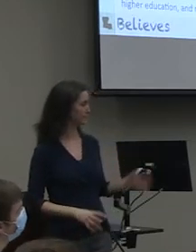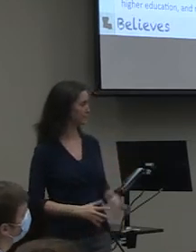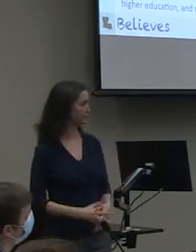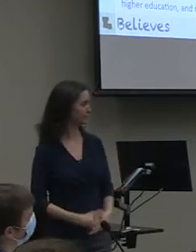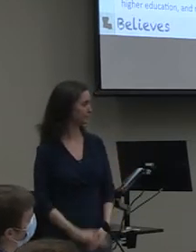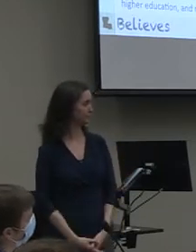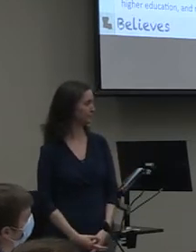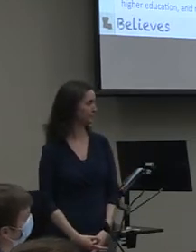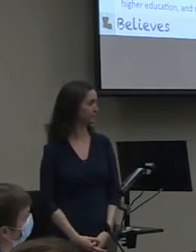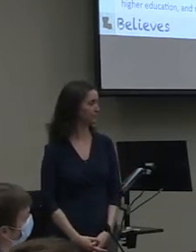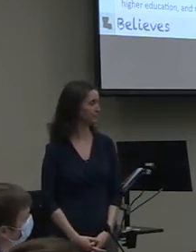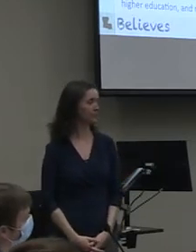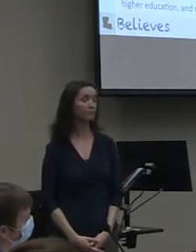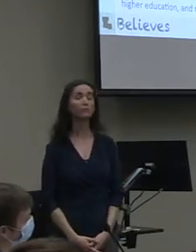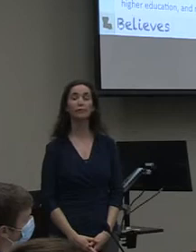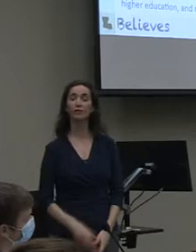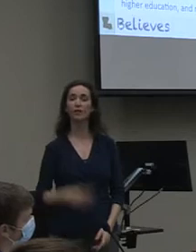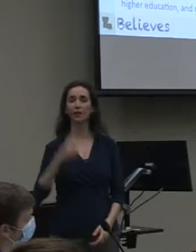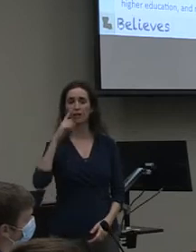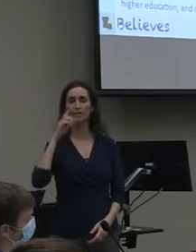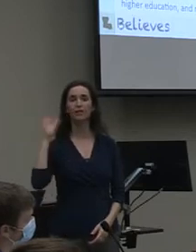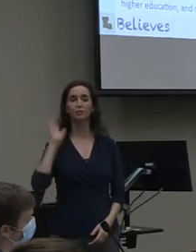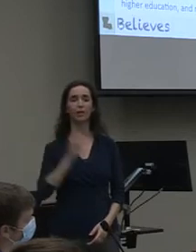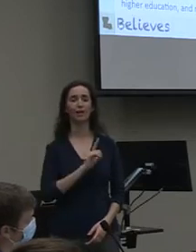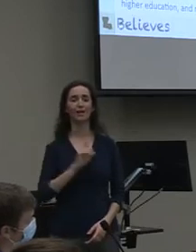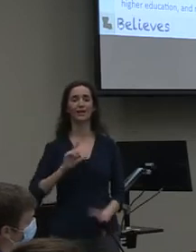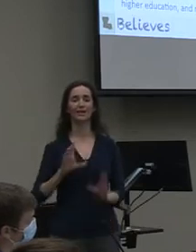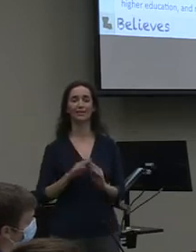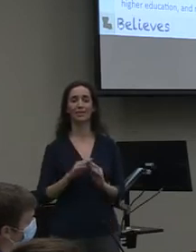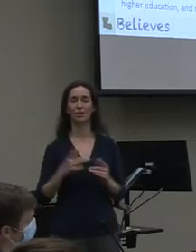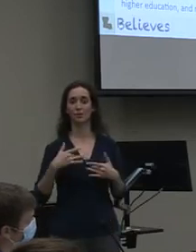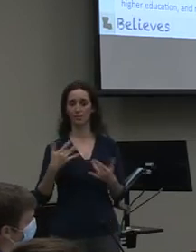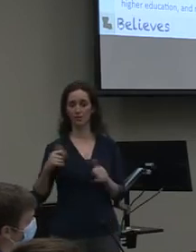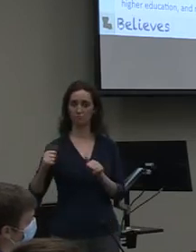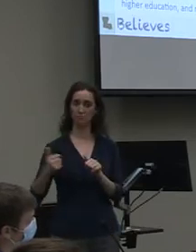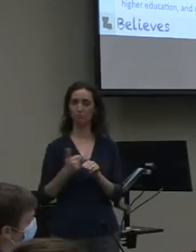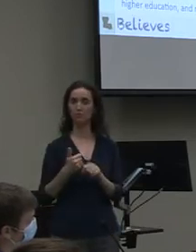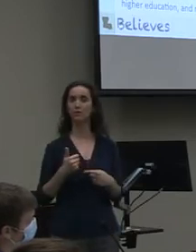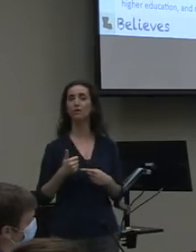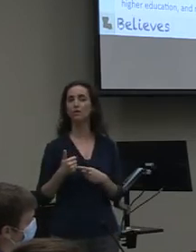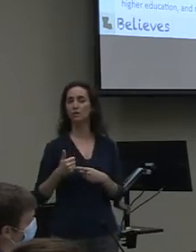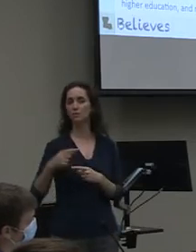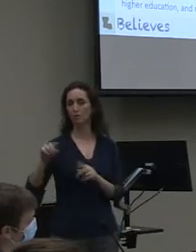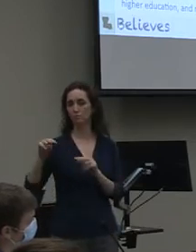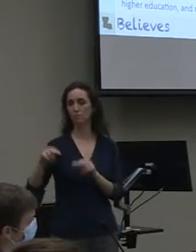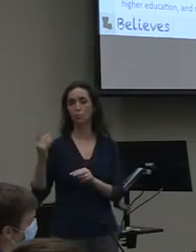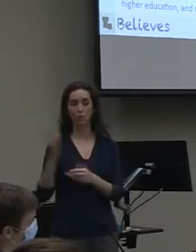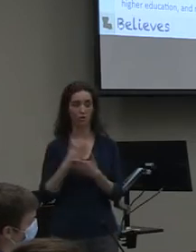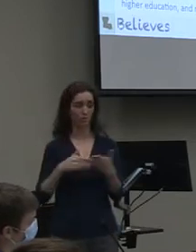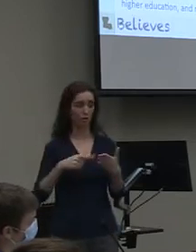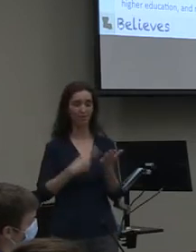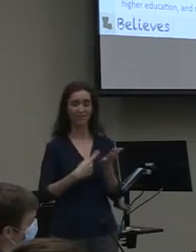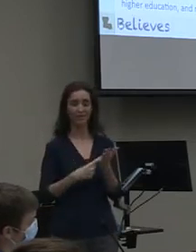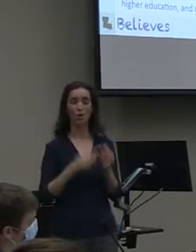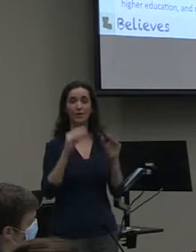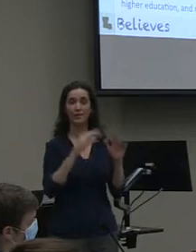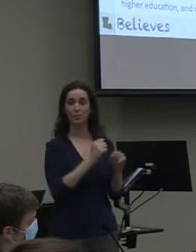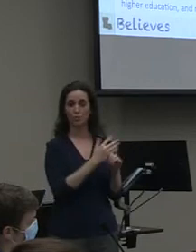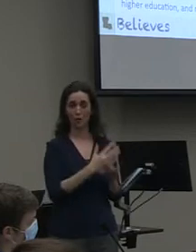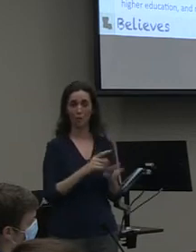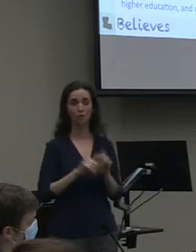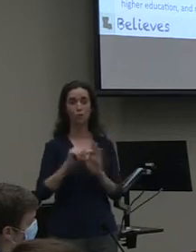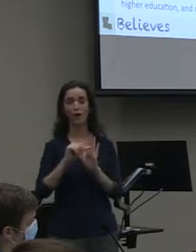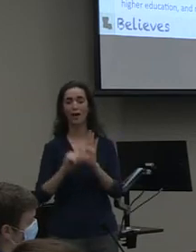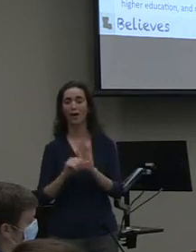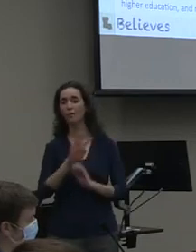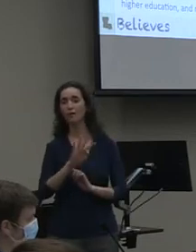legislative session updates, Dr. Joffreon, because it does include some parts around teacher preparation in Act